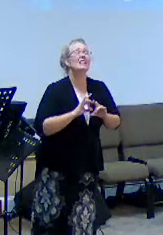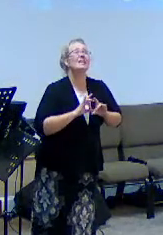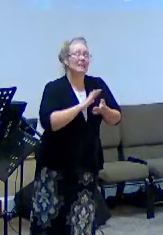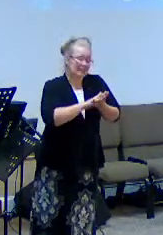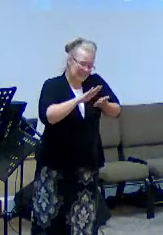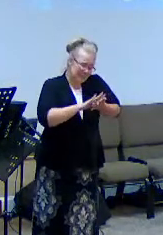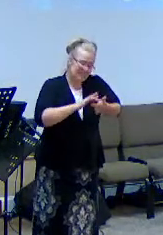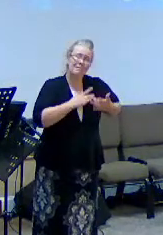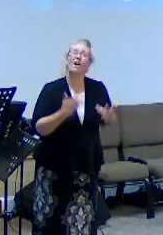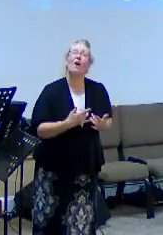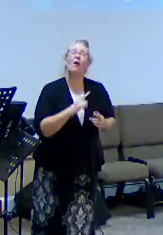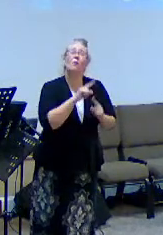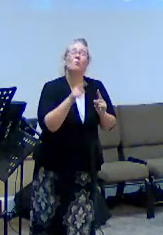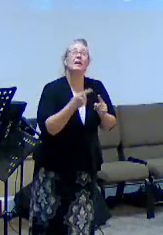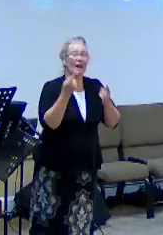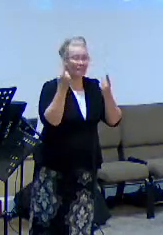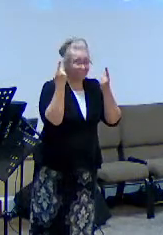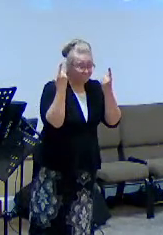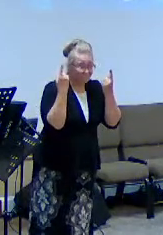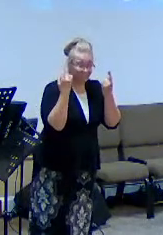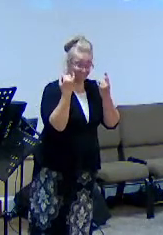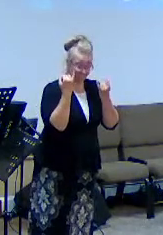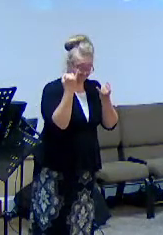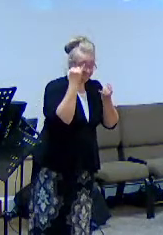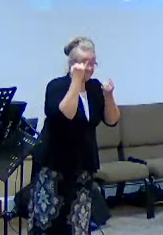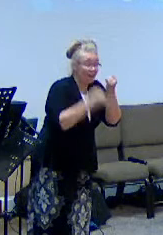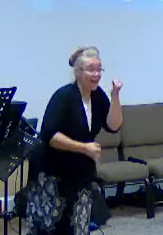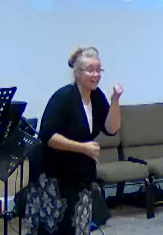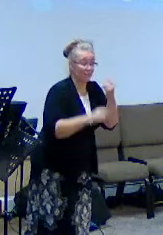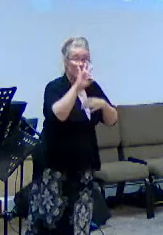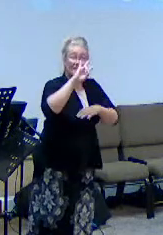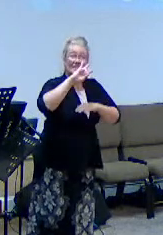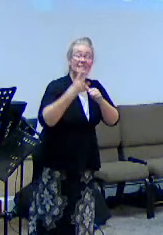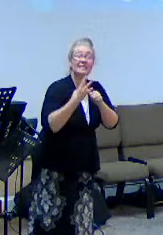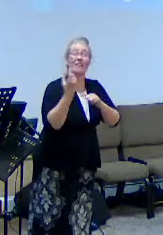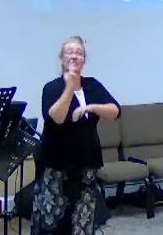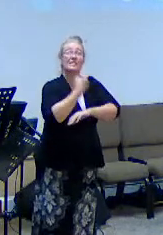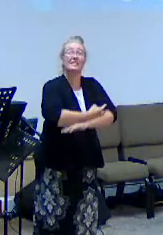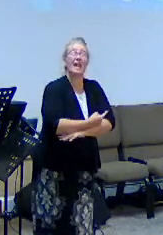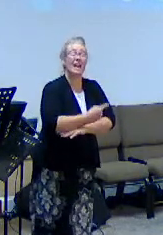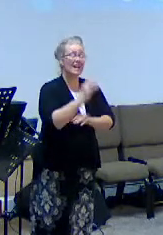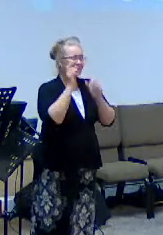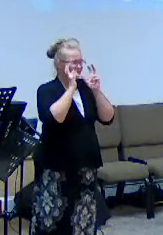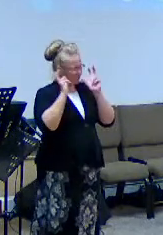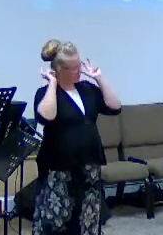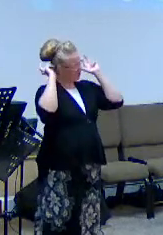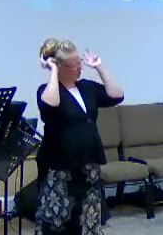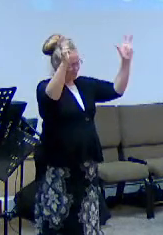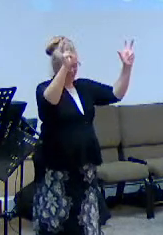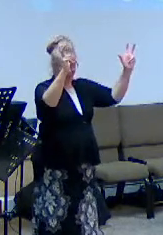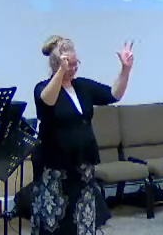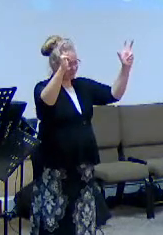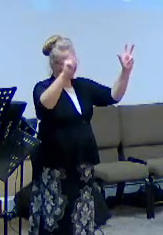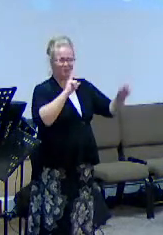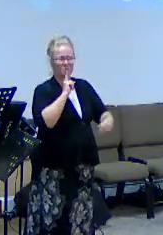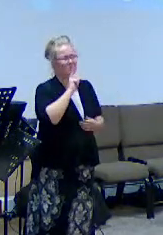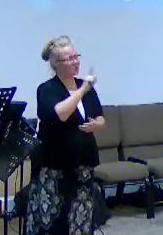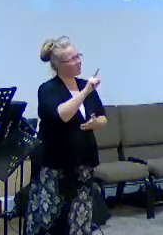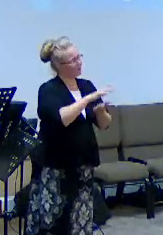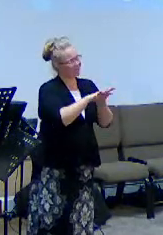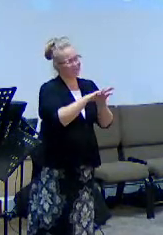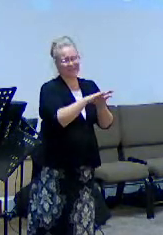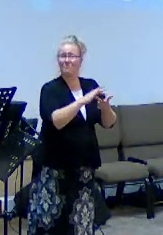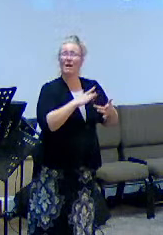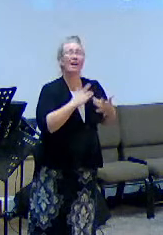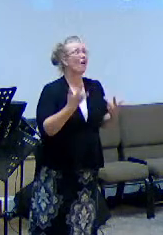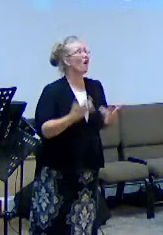heart so that when I finally open it up on the seventh day, amen, I can give out a shout that's been purified. My